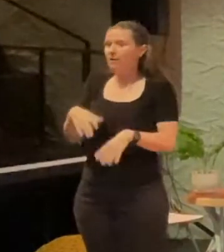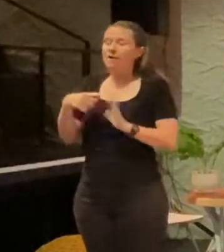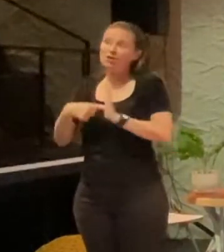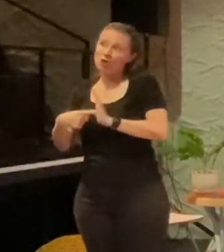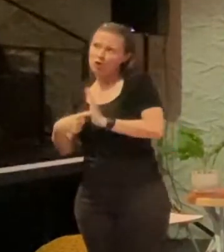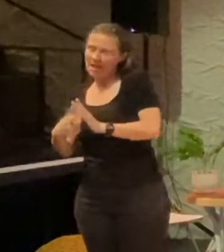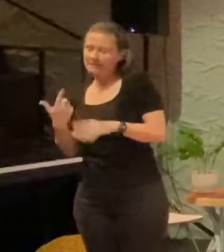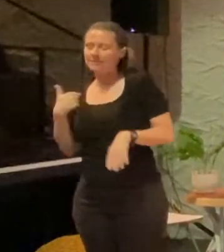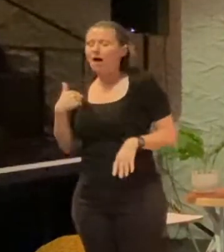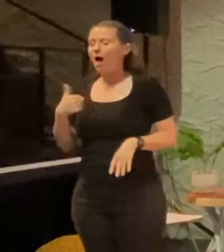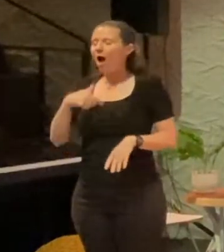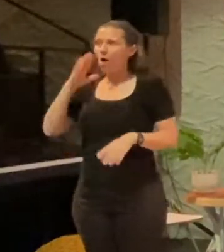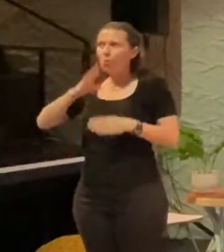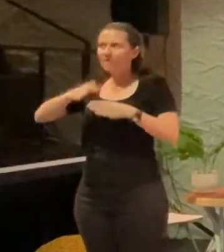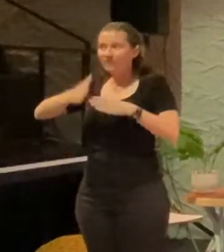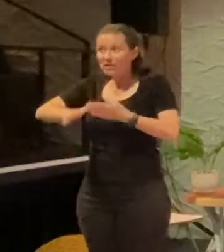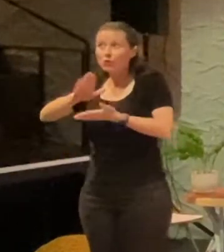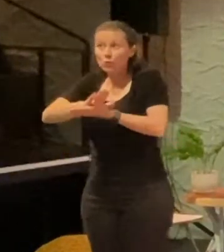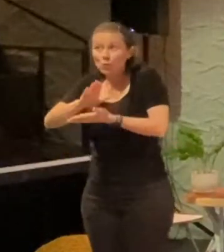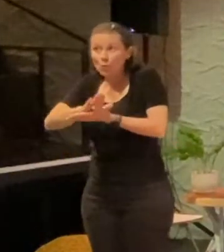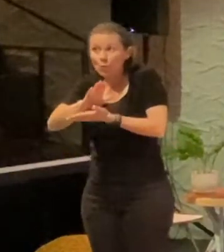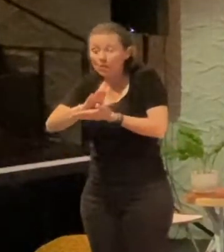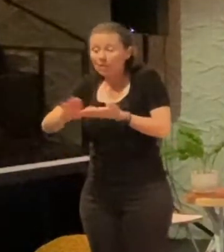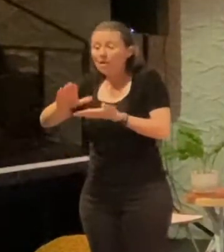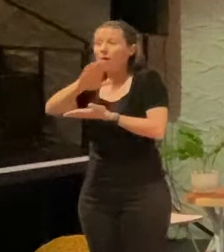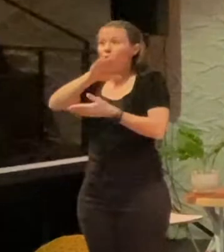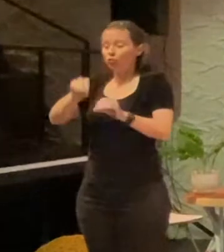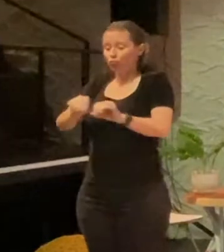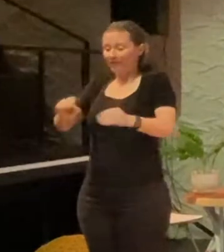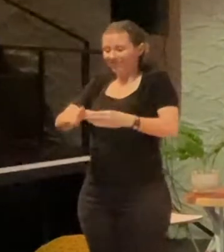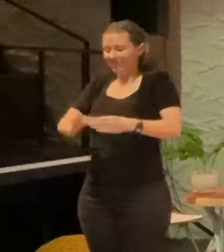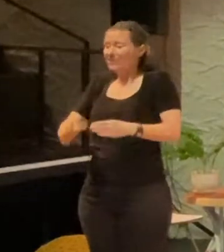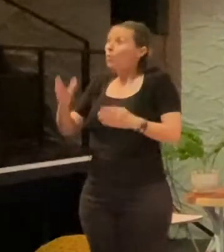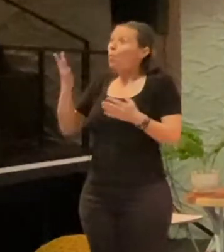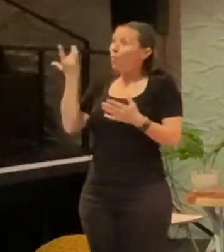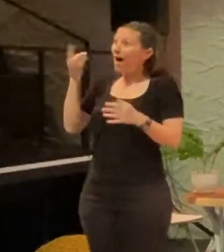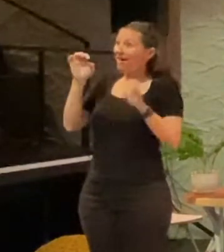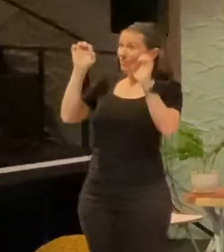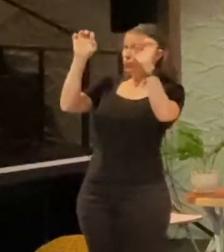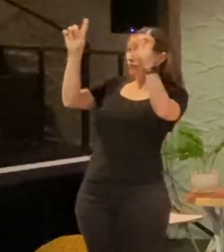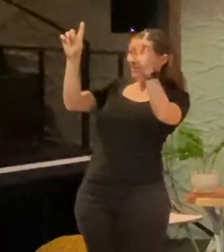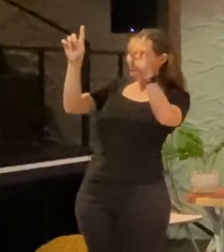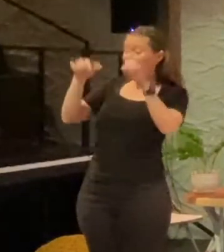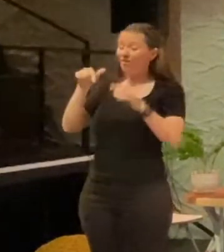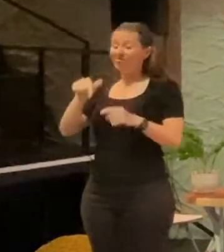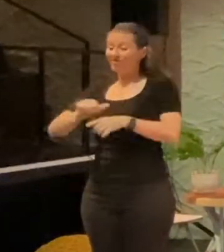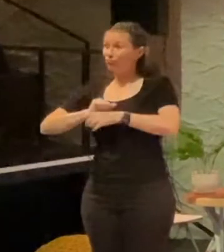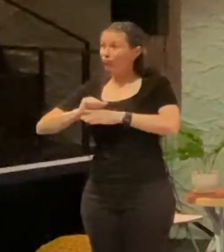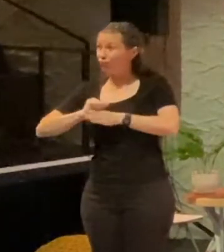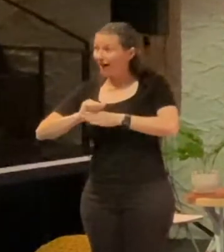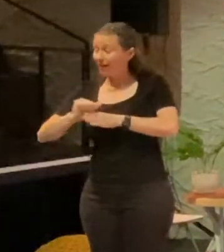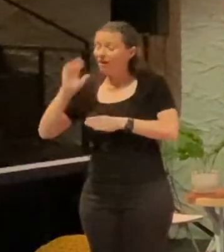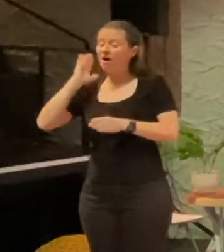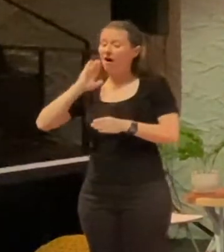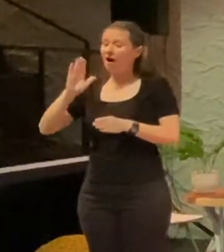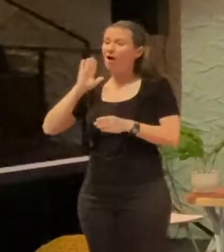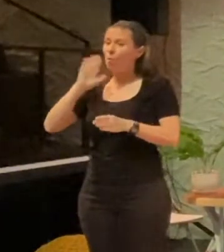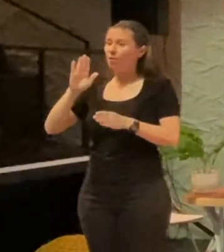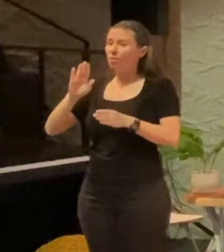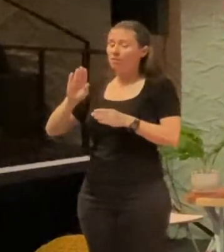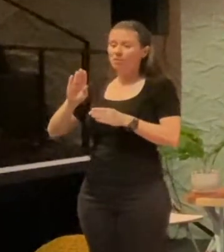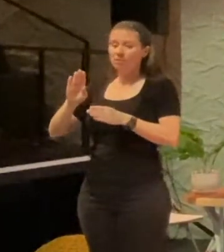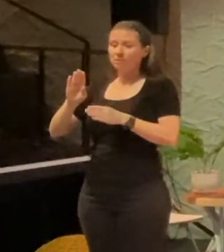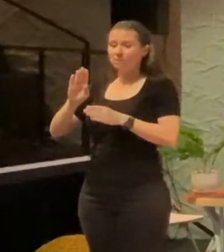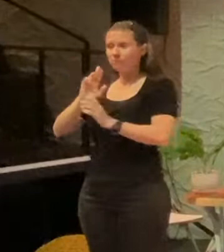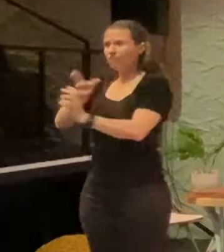I'm going to finish school to finish this degree because with this education and this training, I'll be able to launch into